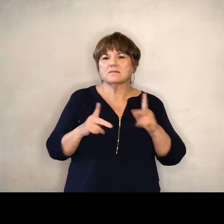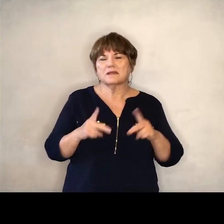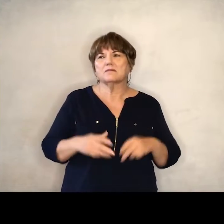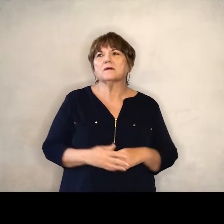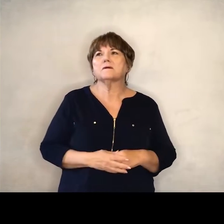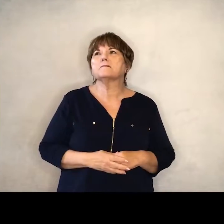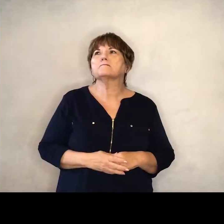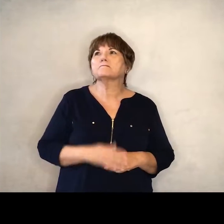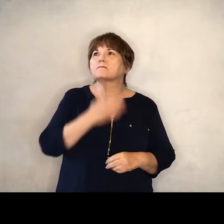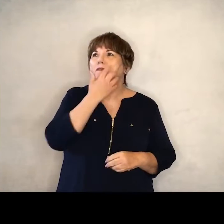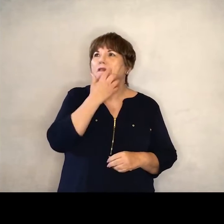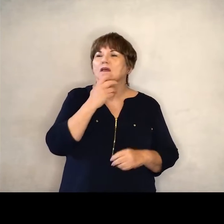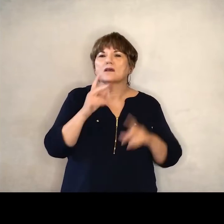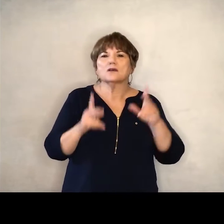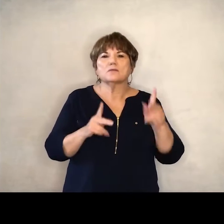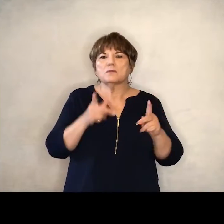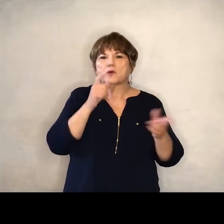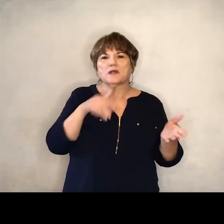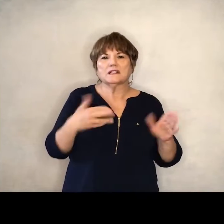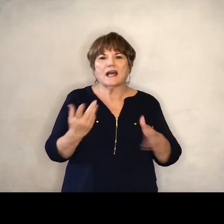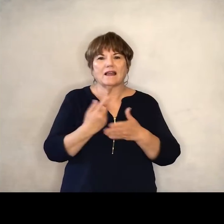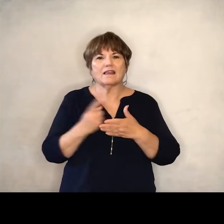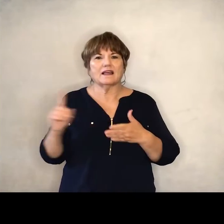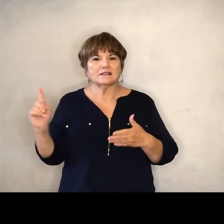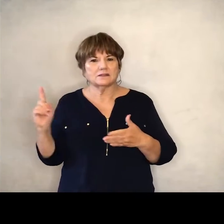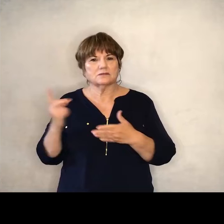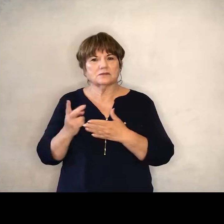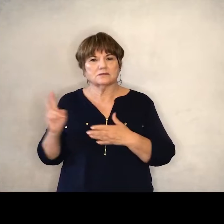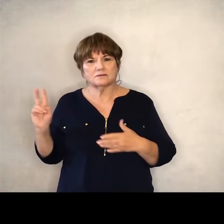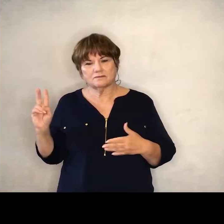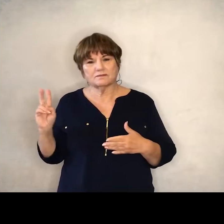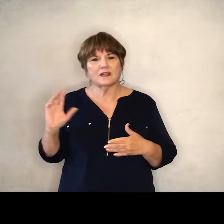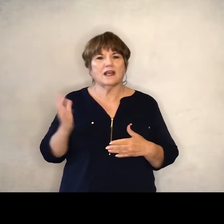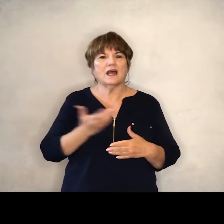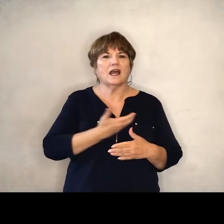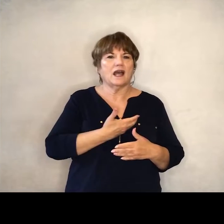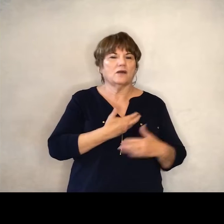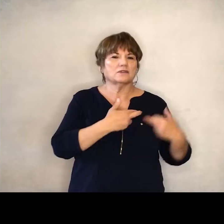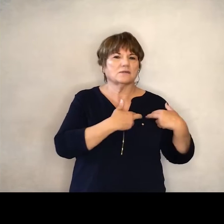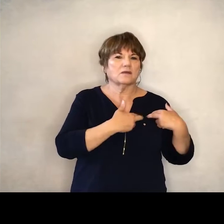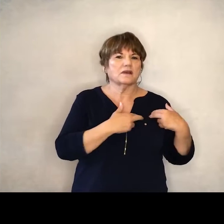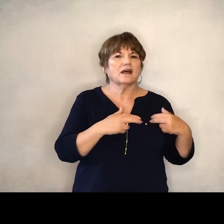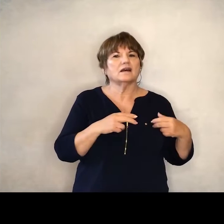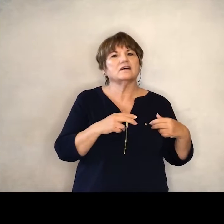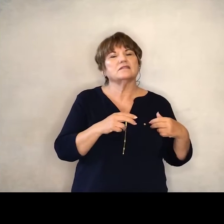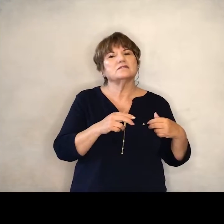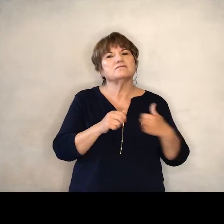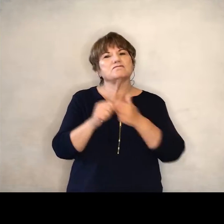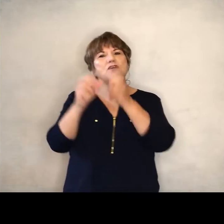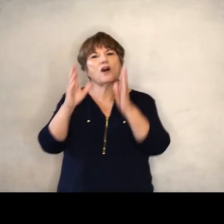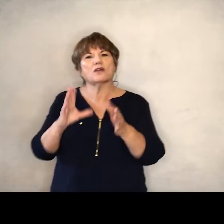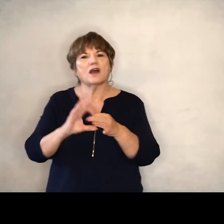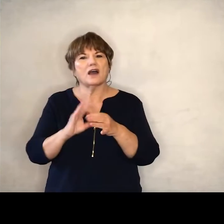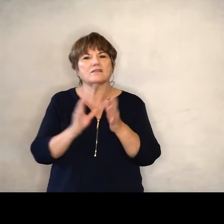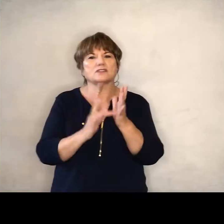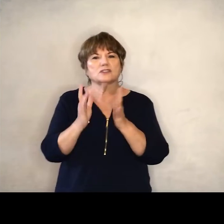It is our job as followers of Jesus to be the light to others.